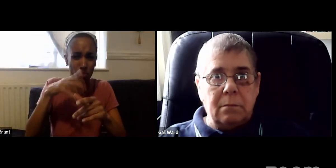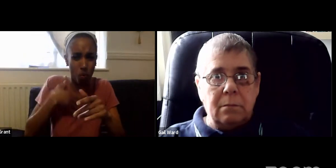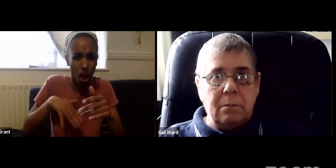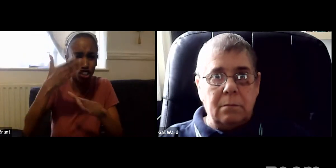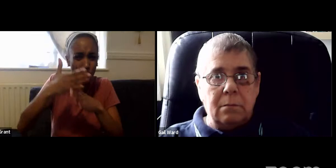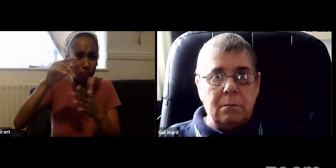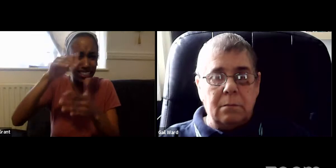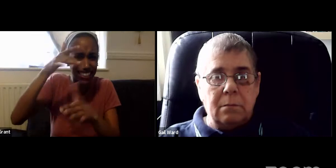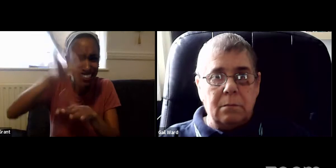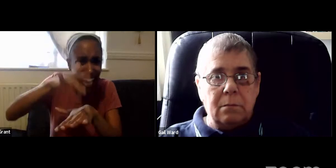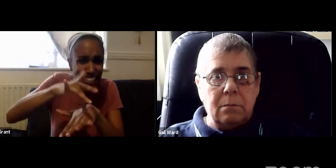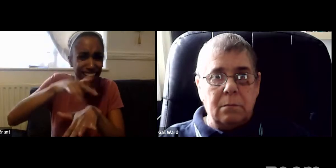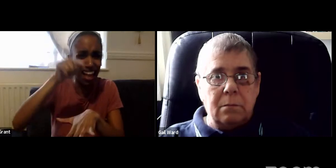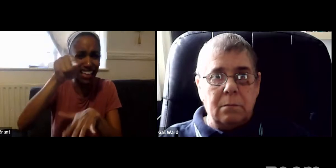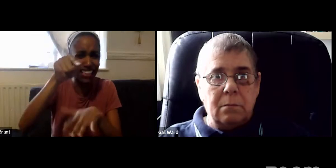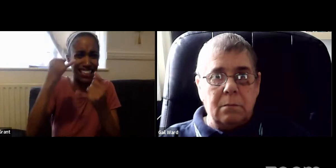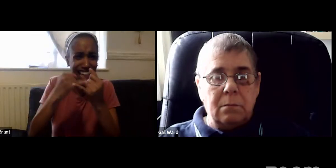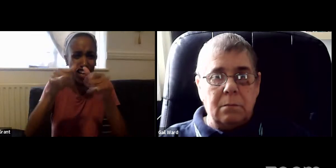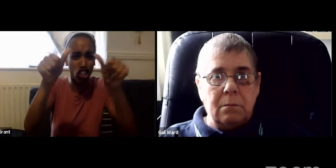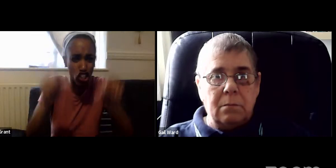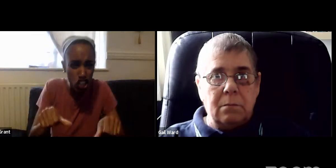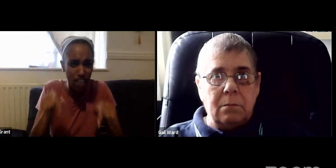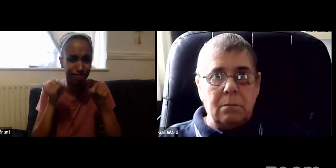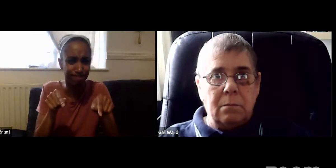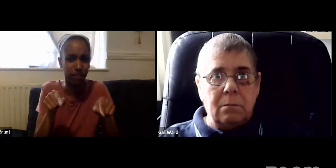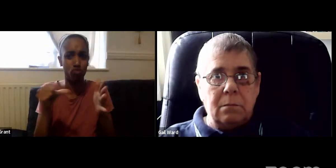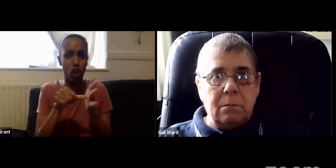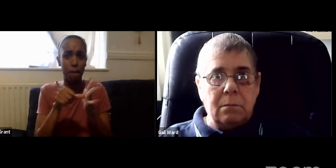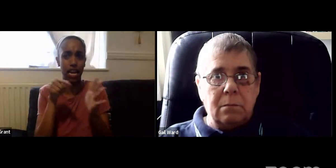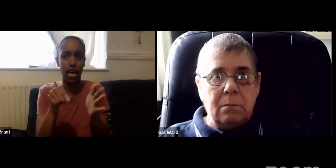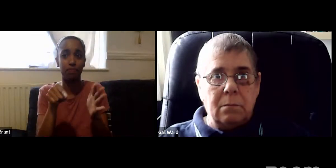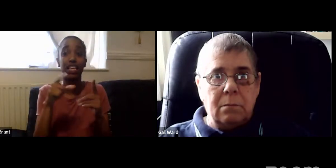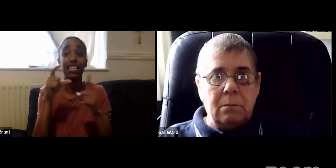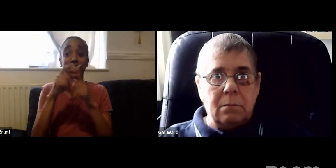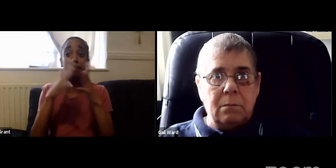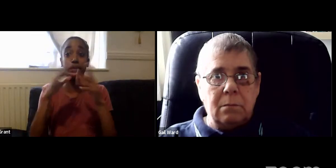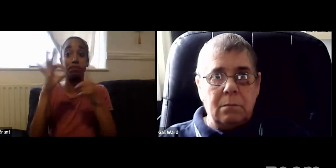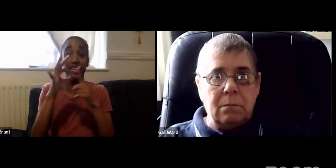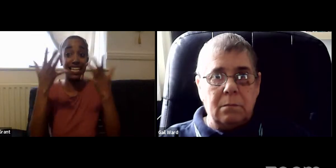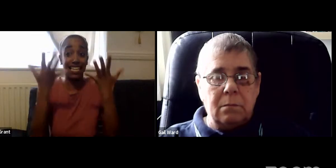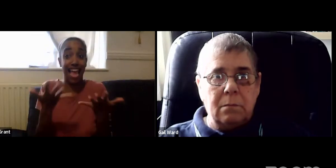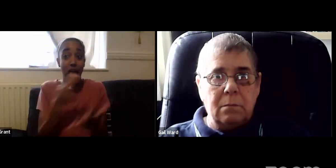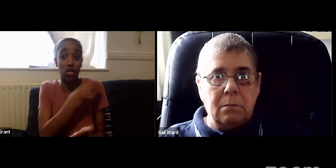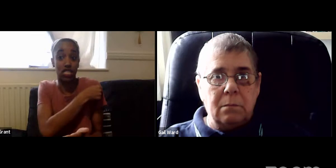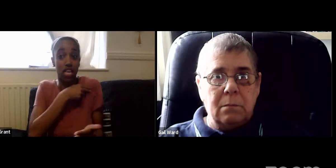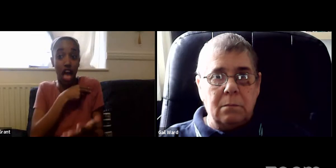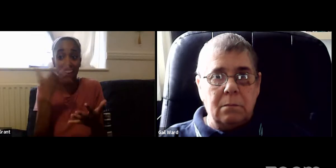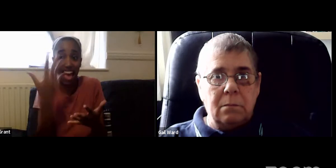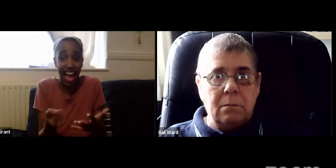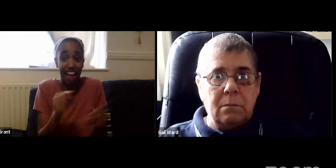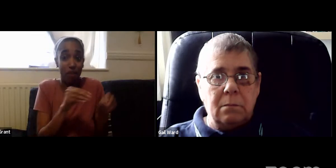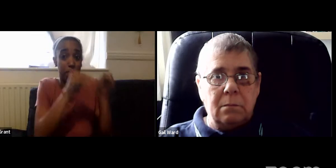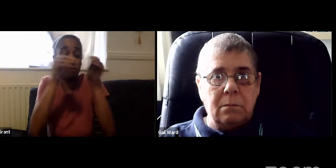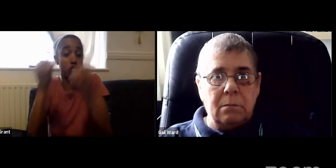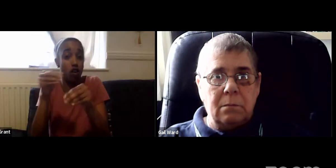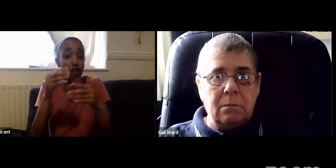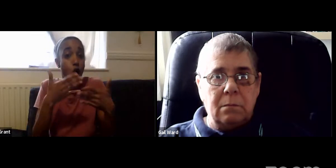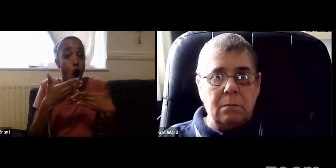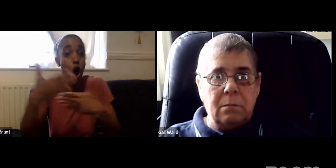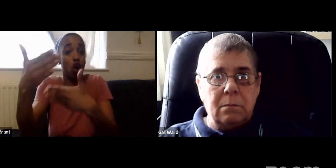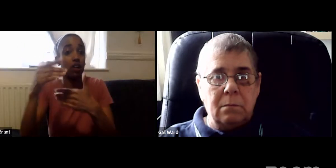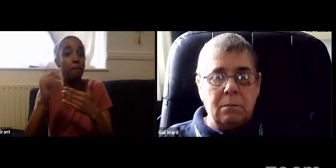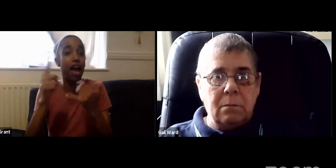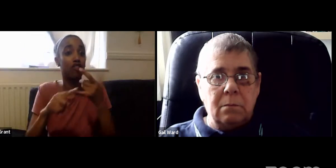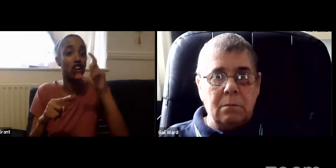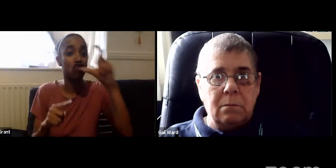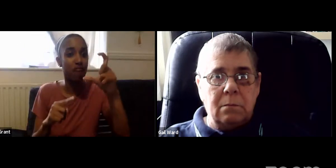claimants get, and also temporarily stopping job centre appointments and sanctions. At the same time, the DW staff have